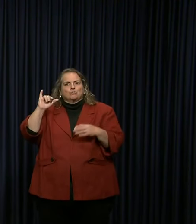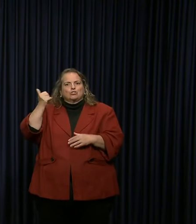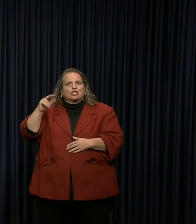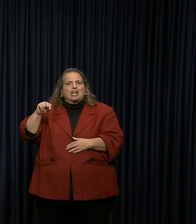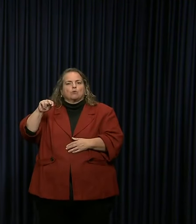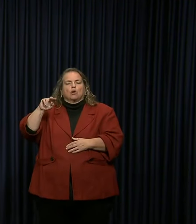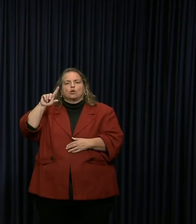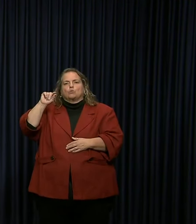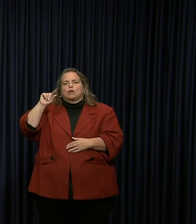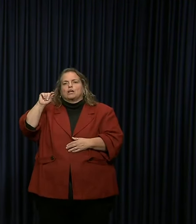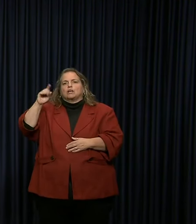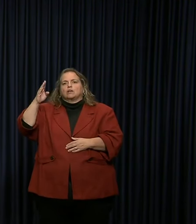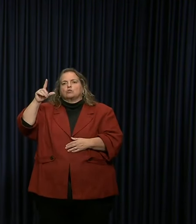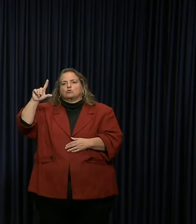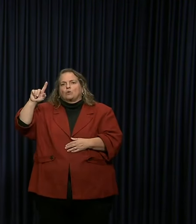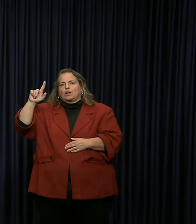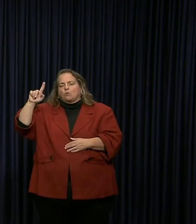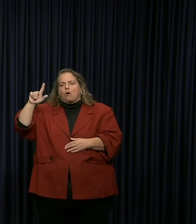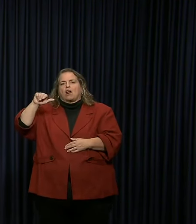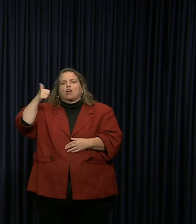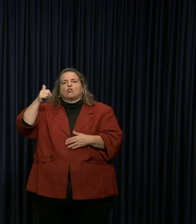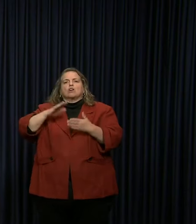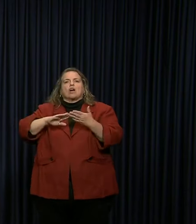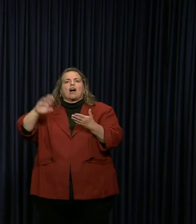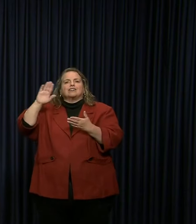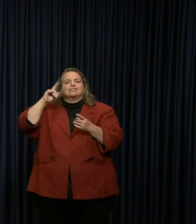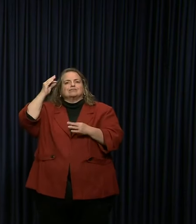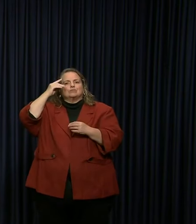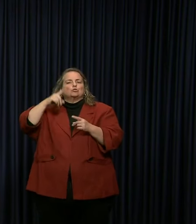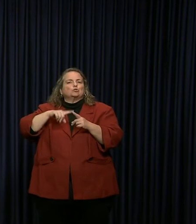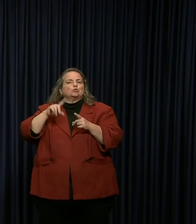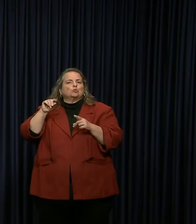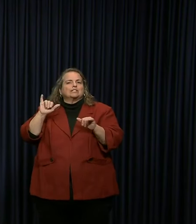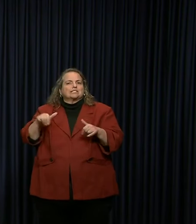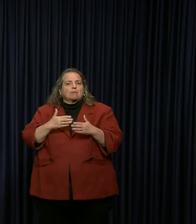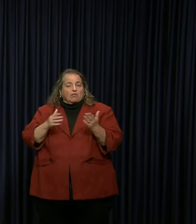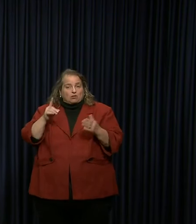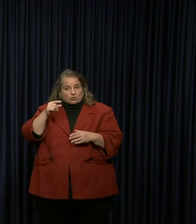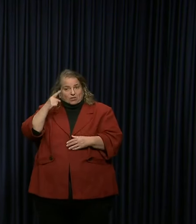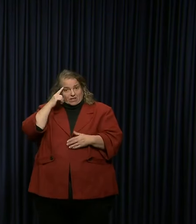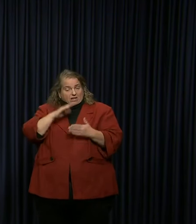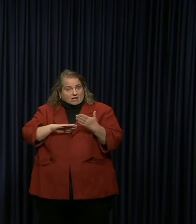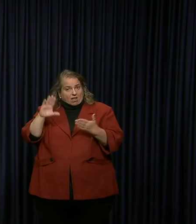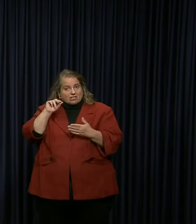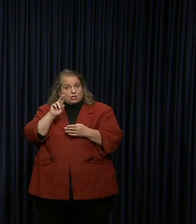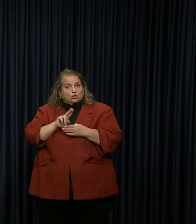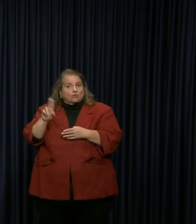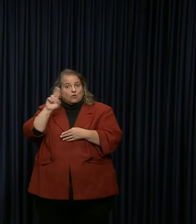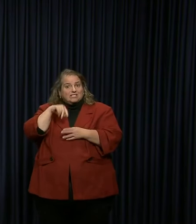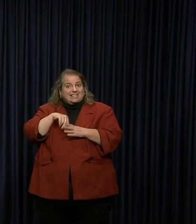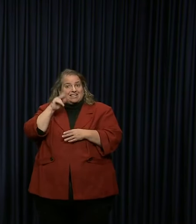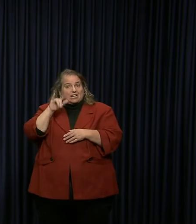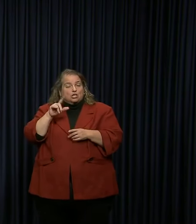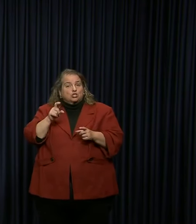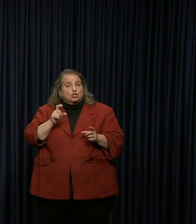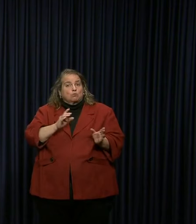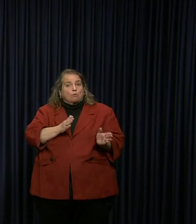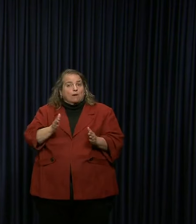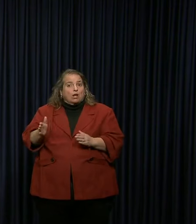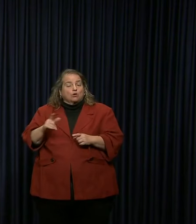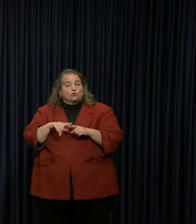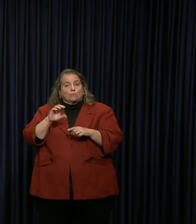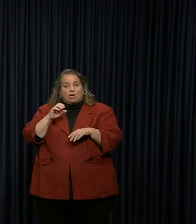other colleges and universities around the country are quietly looking at doing something similar. Do you think that colleges and universities in Kentucky should prepare to